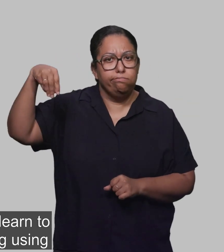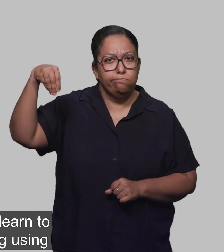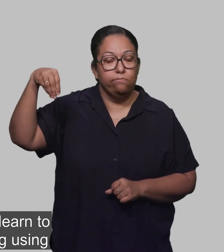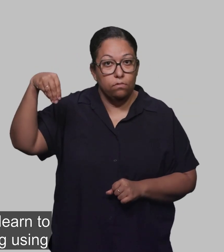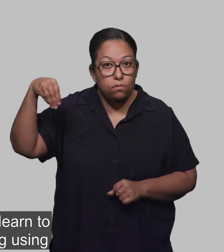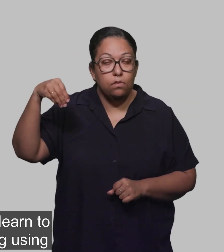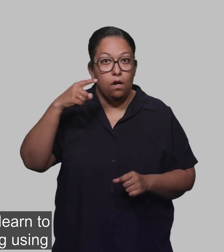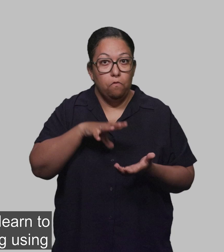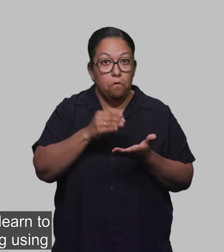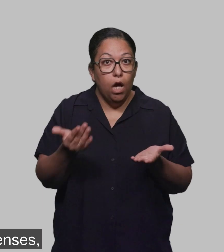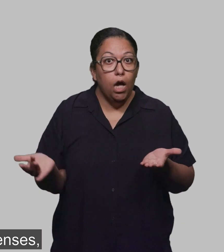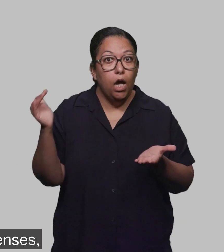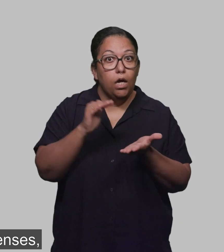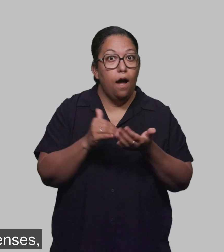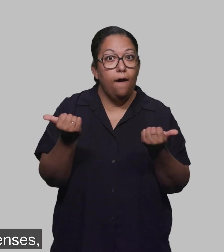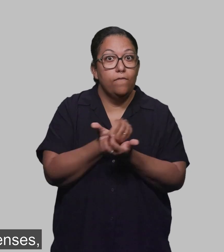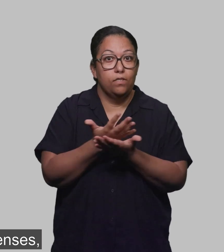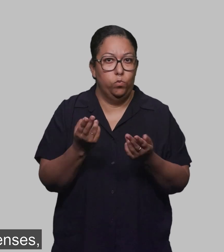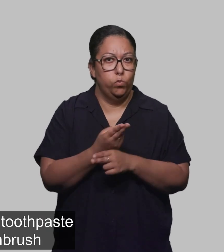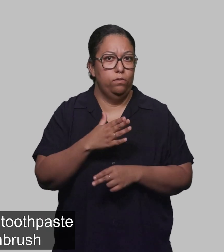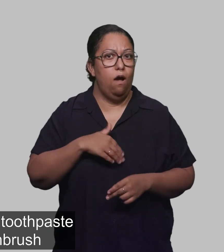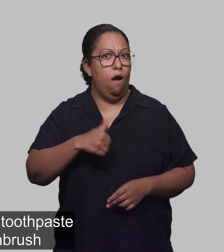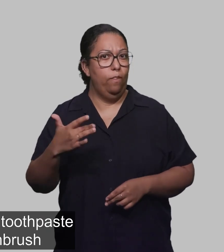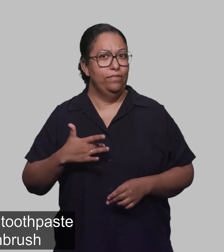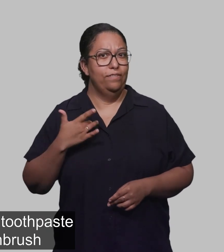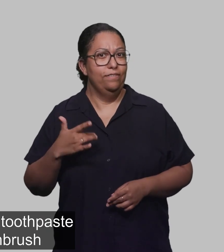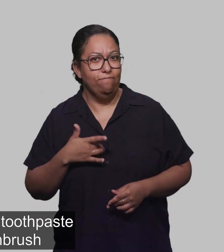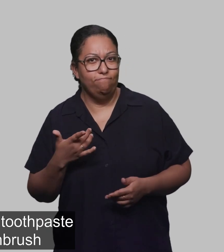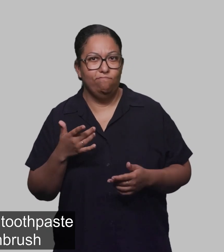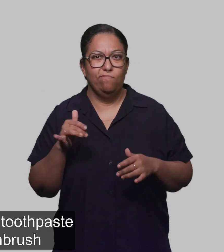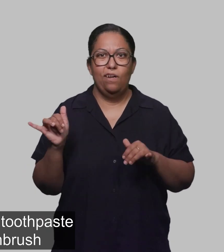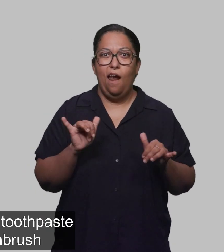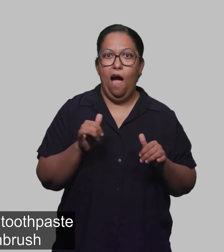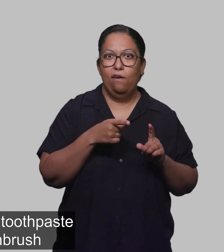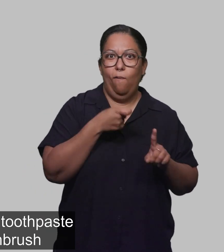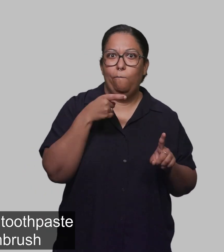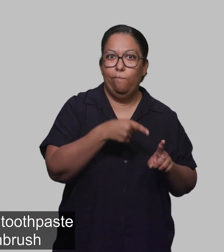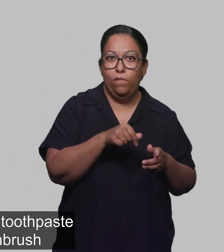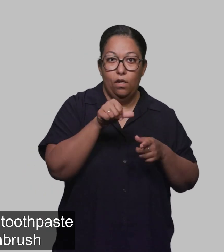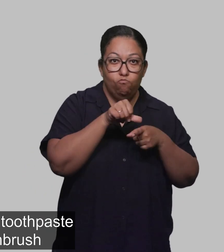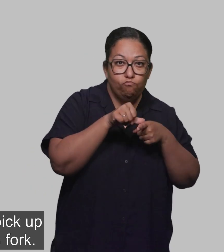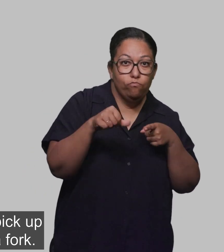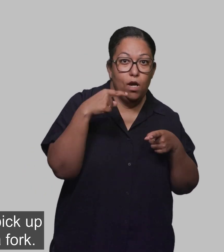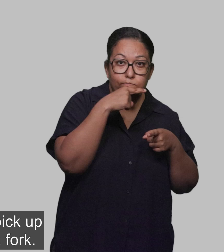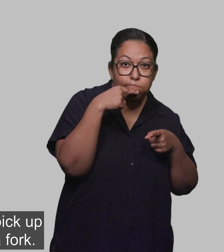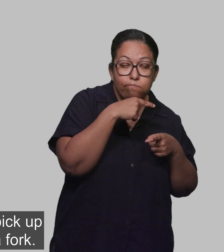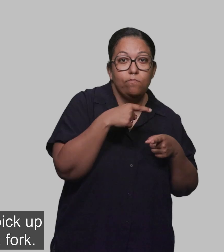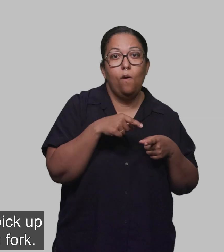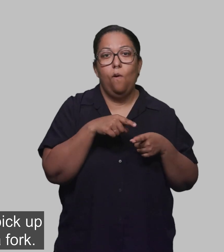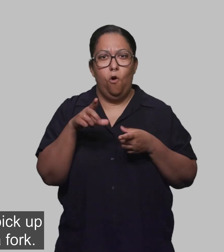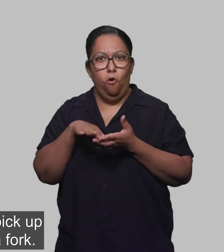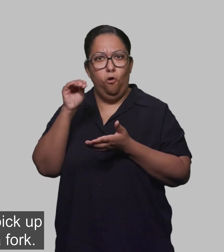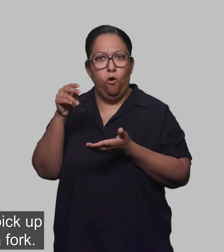had to learn to do everything using my other senses, from putting the toothpaste on the toothbrush to learn to pick